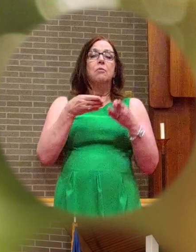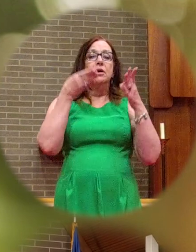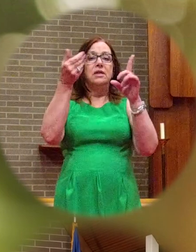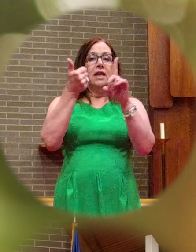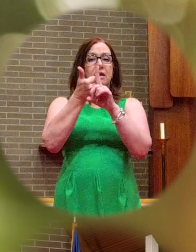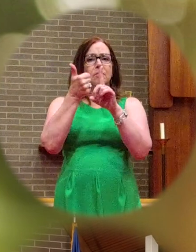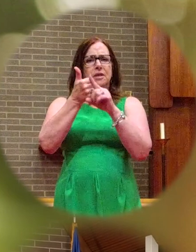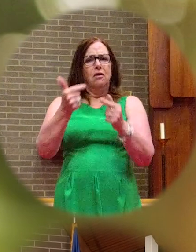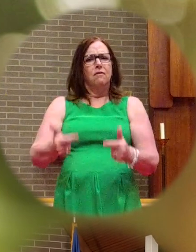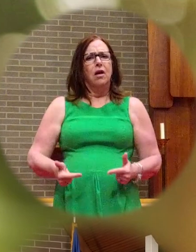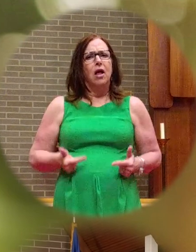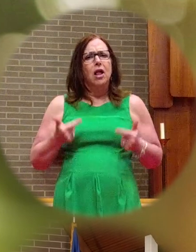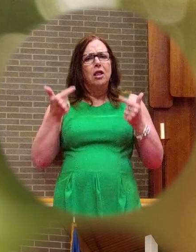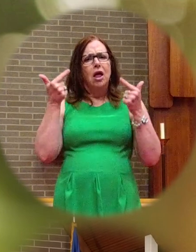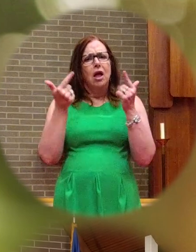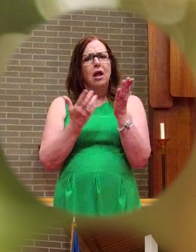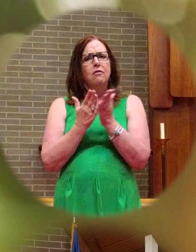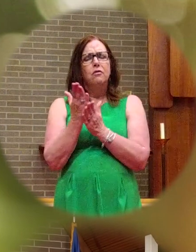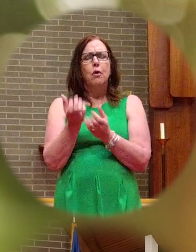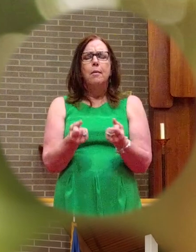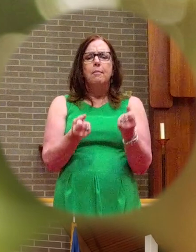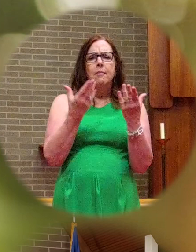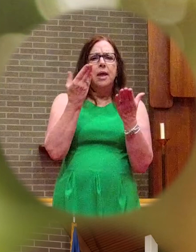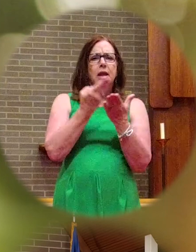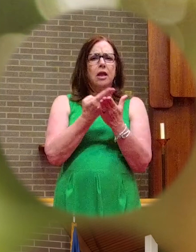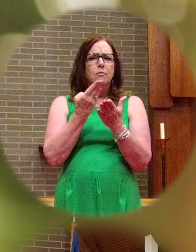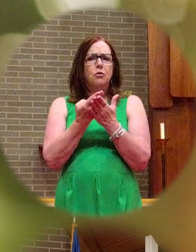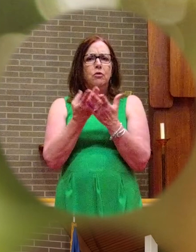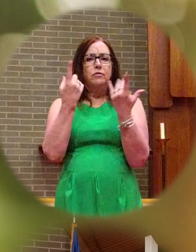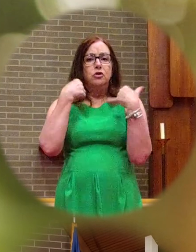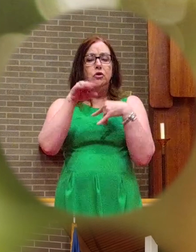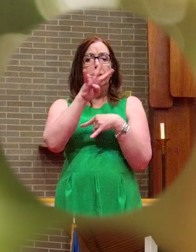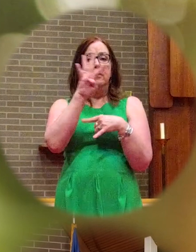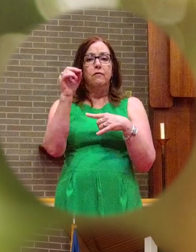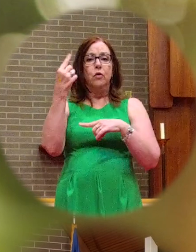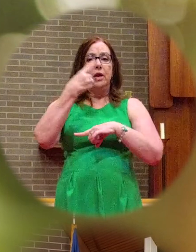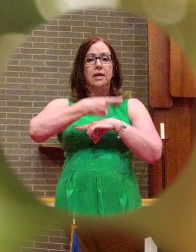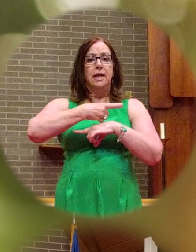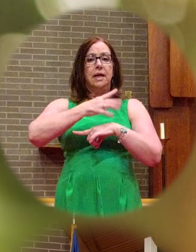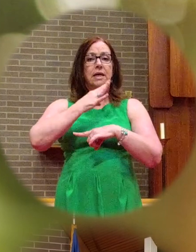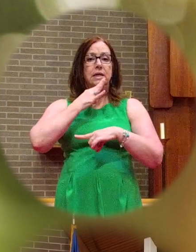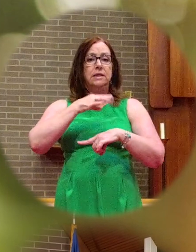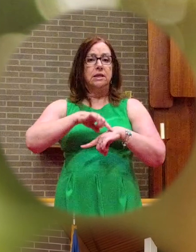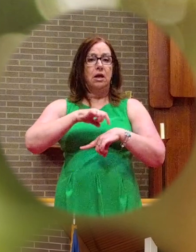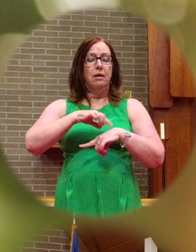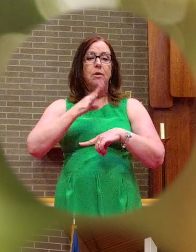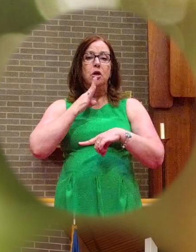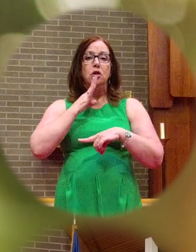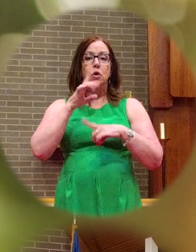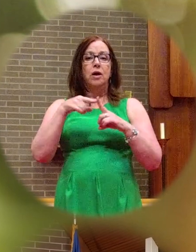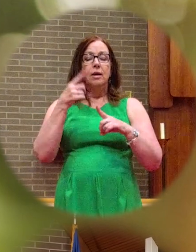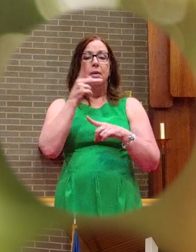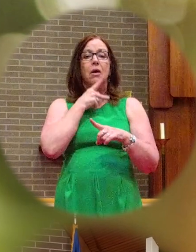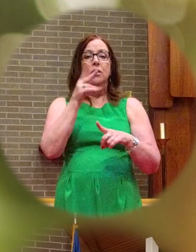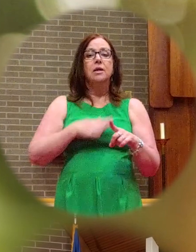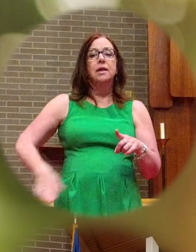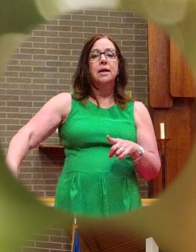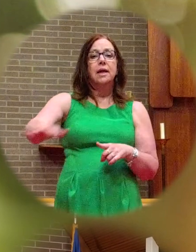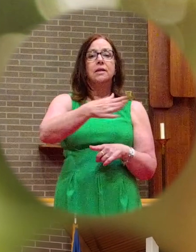suffering by many proofs, appearing to them during 40 days and speaking about the kingdom of